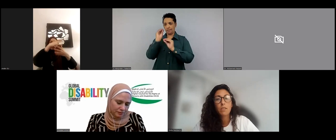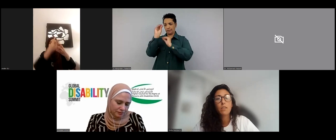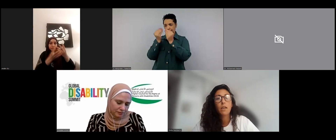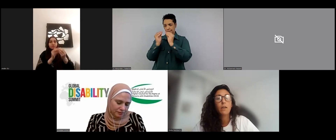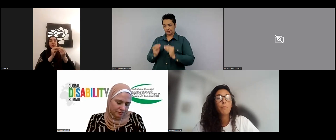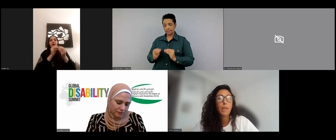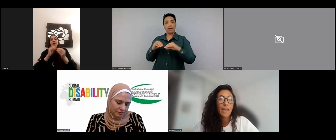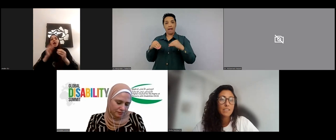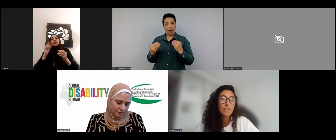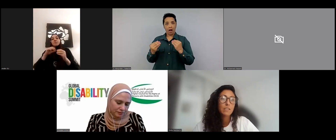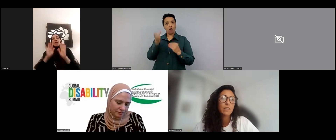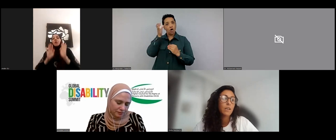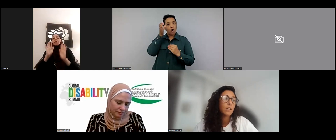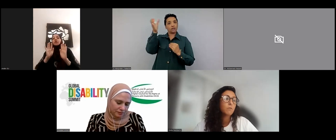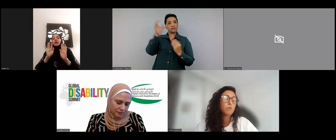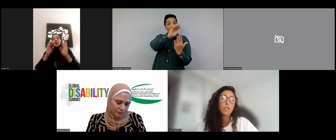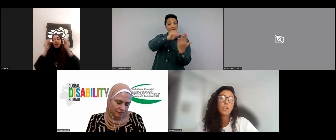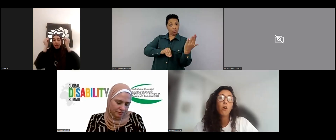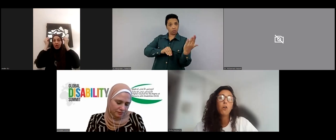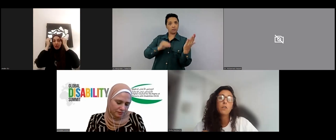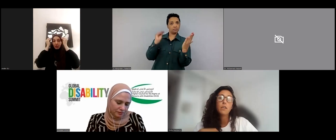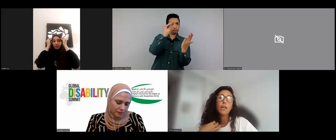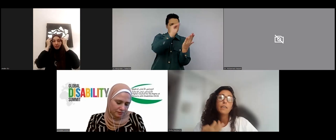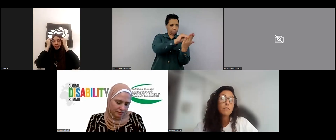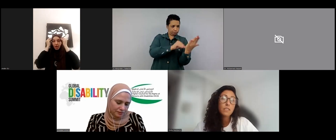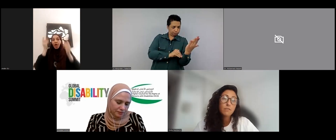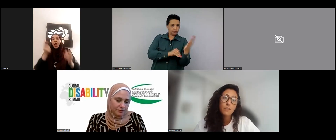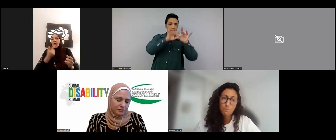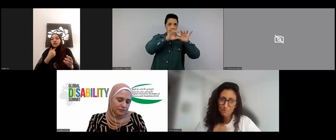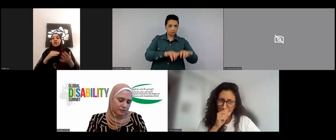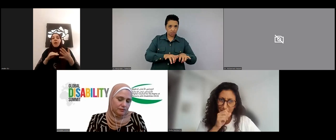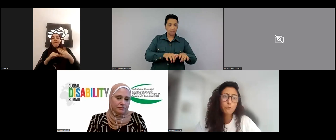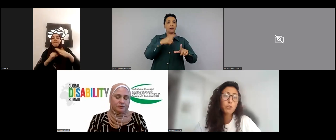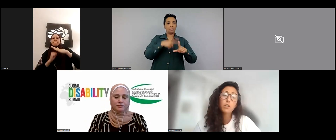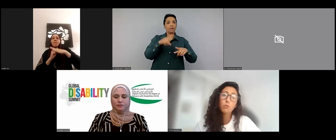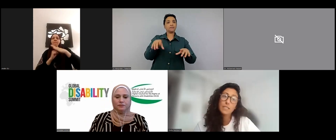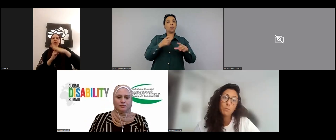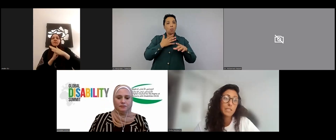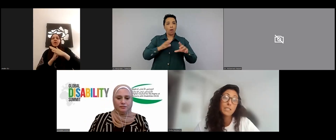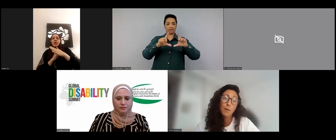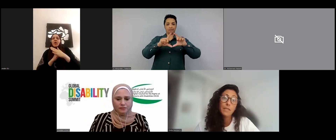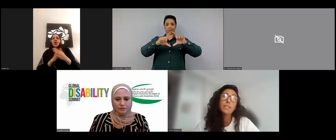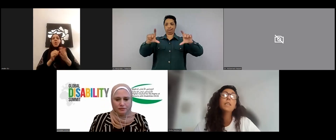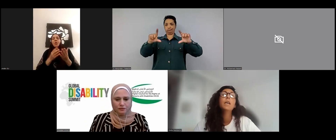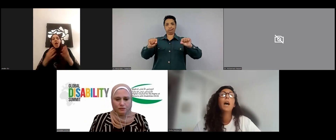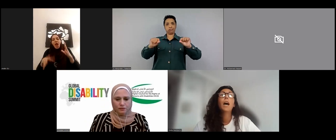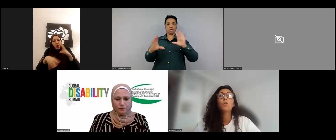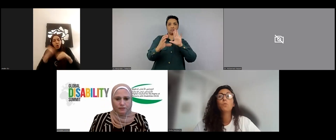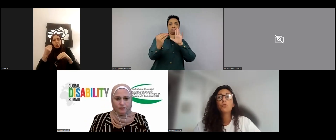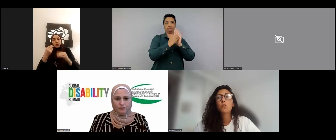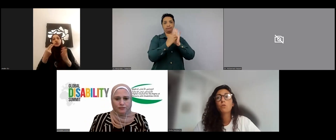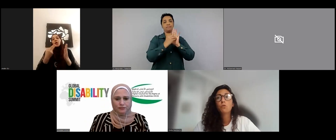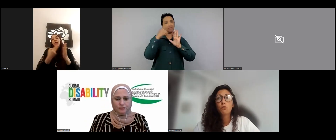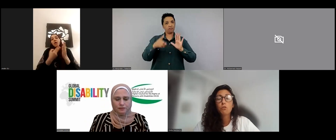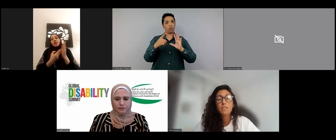concept and working on a narrative for the Global Disability Summit,